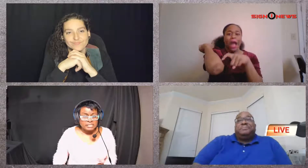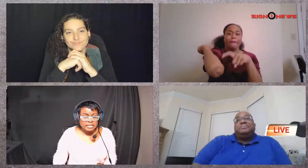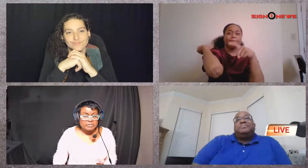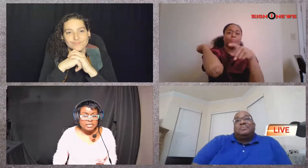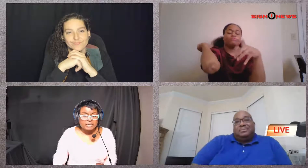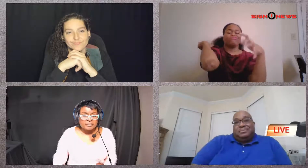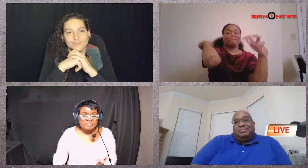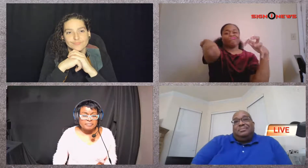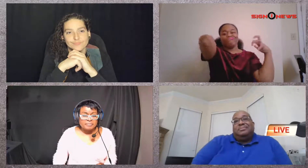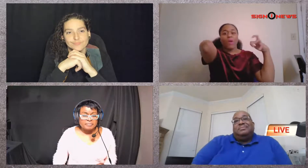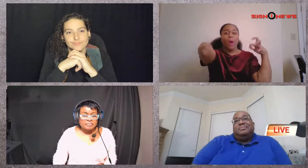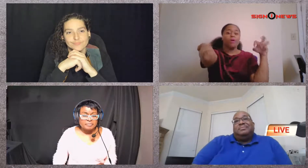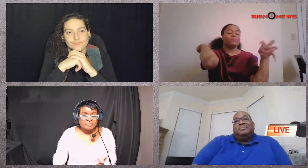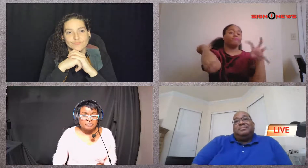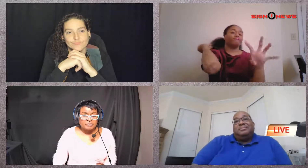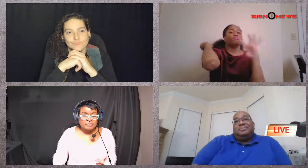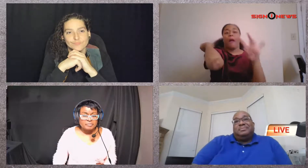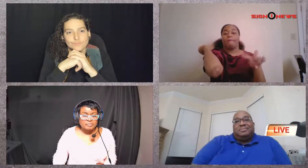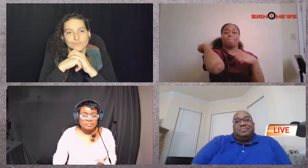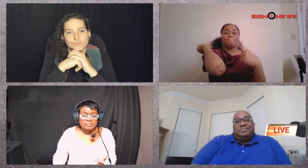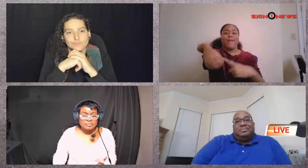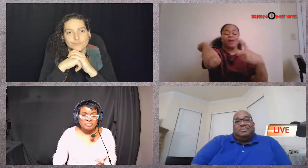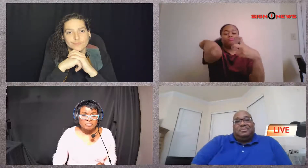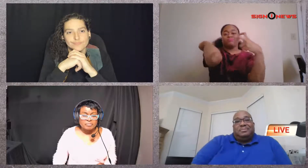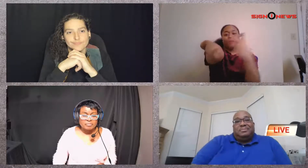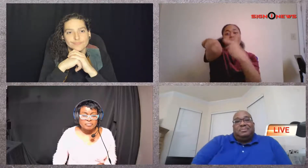So when I was a senior there,